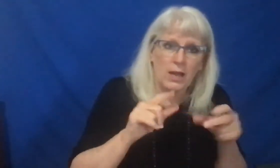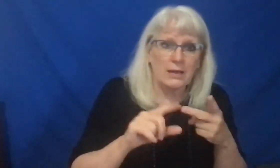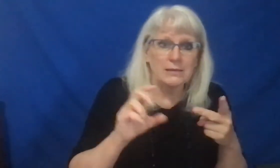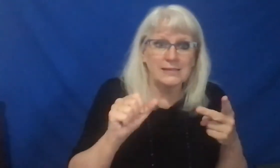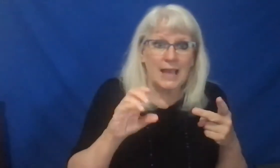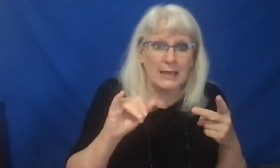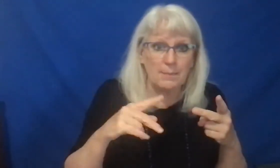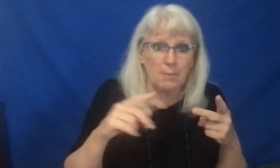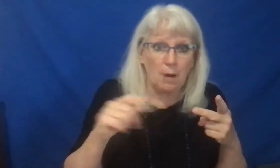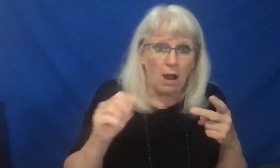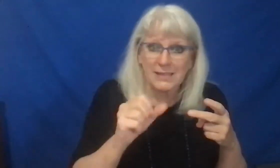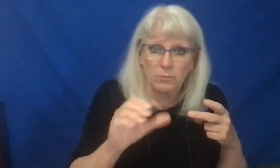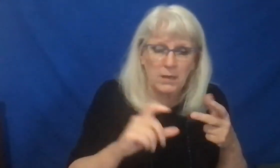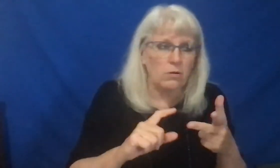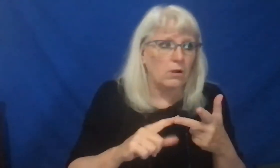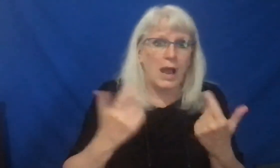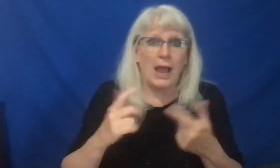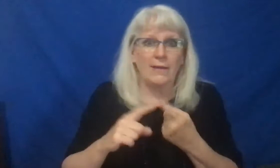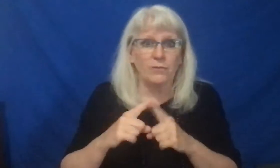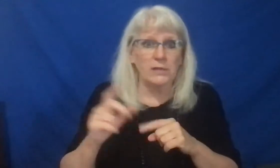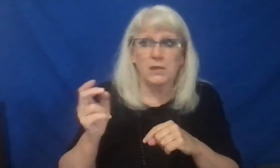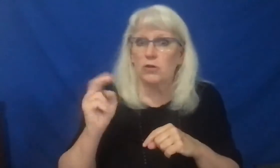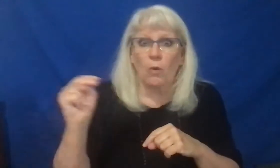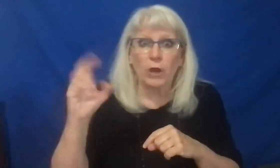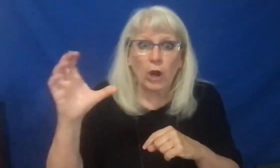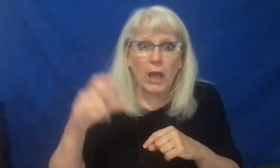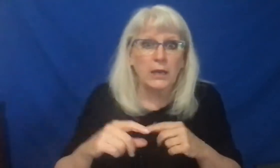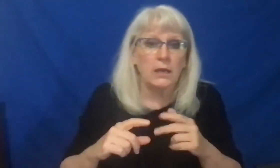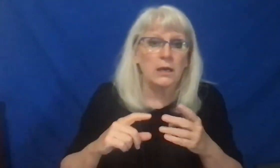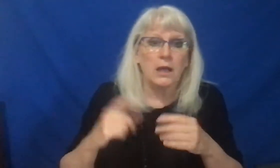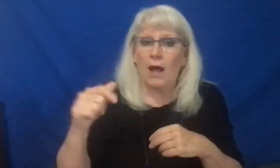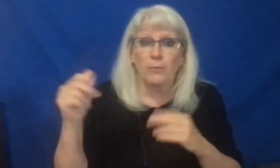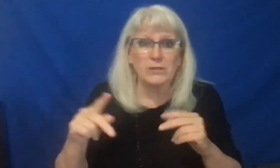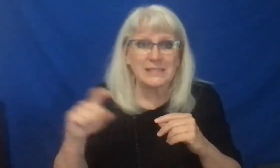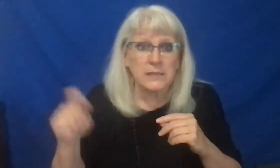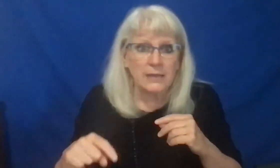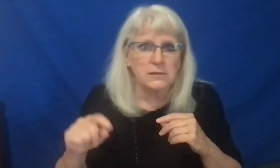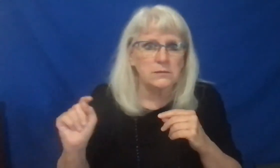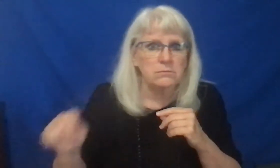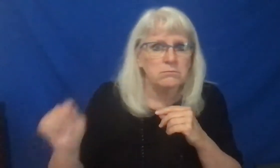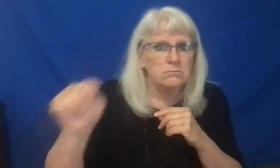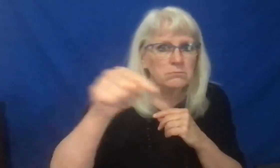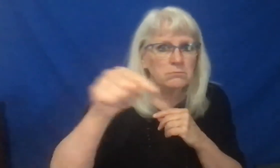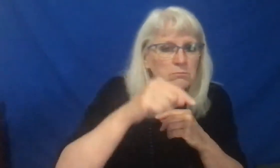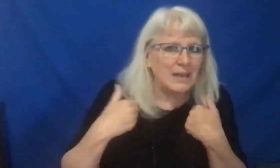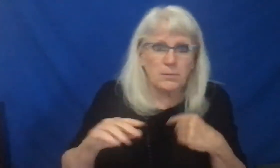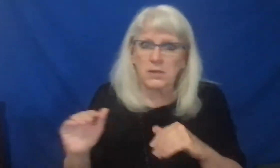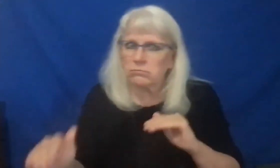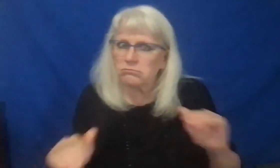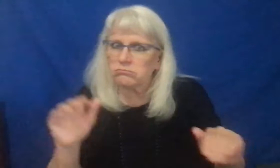country. So I reached out to one in North Carolina and someone in Texas, and I just kind of started like going, hey, can I come and talk to you